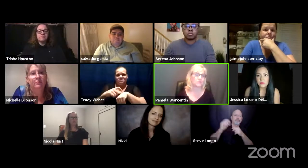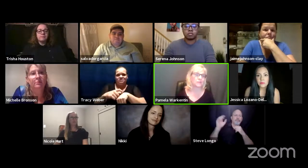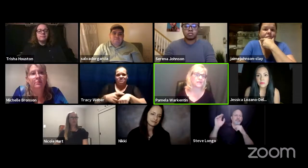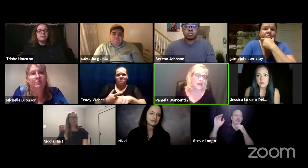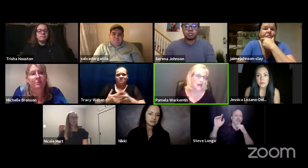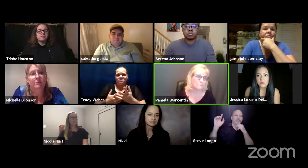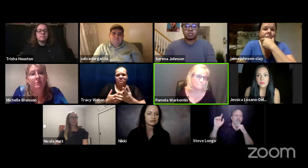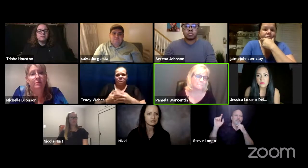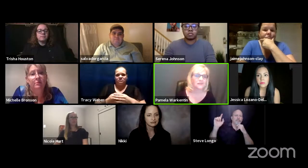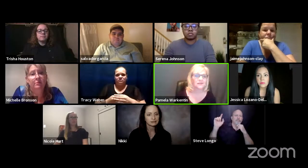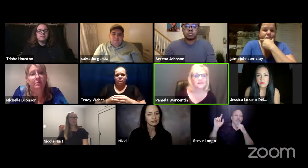by time.